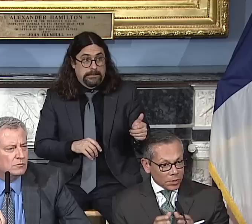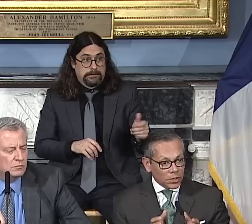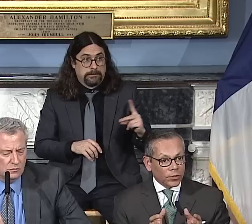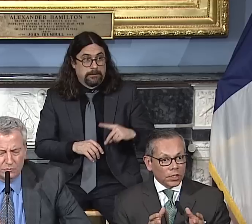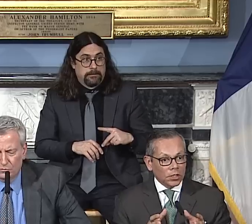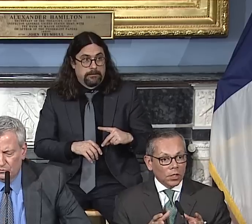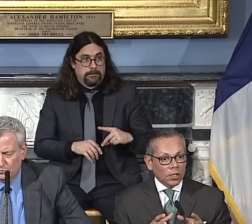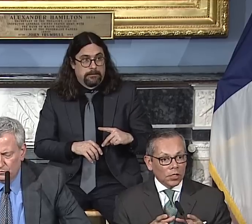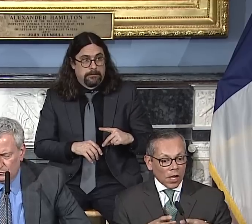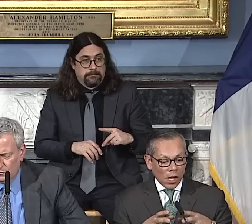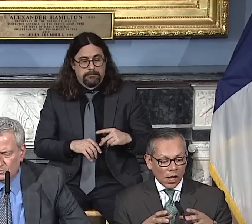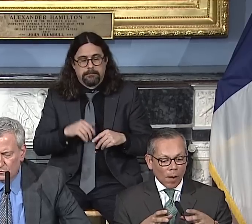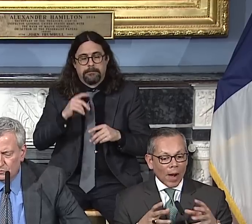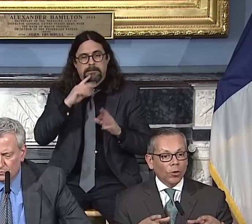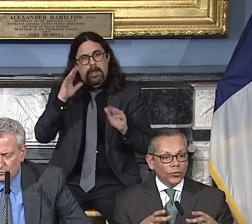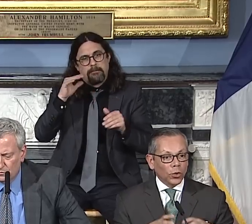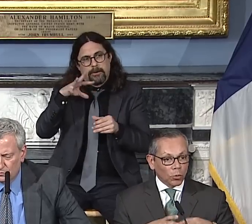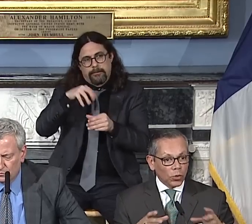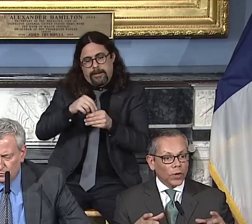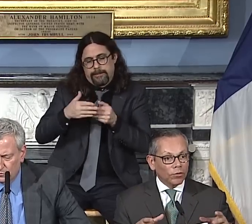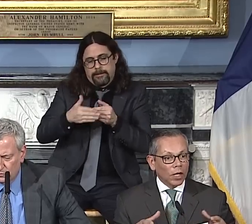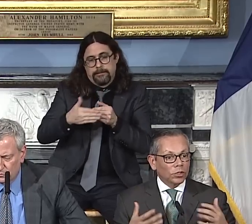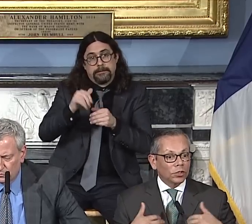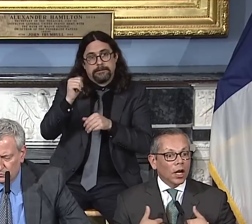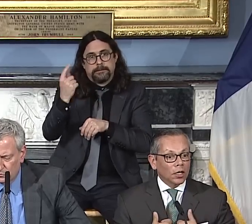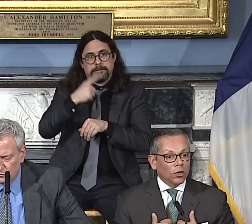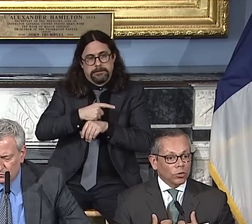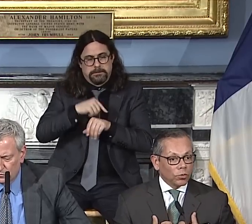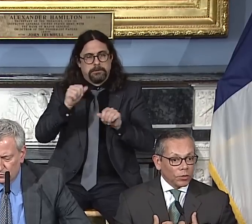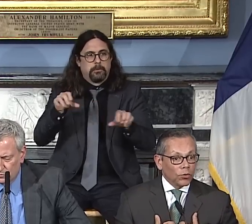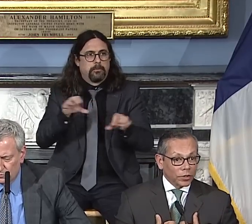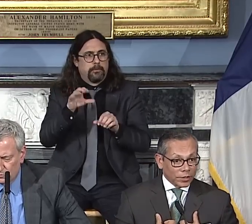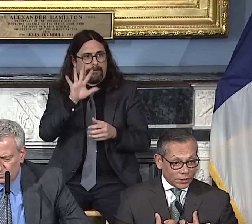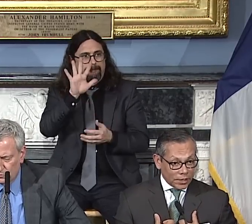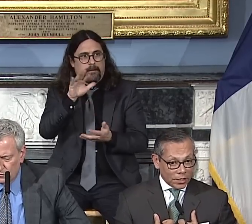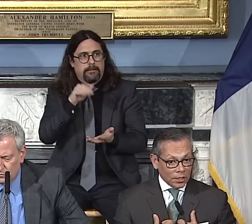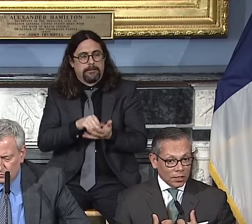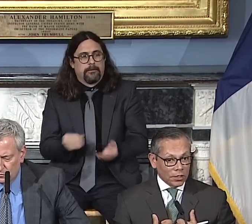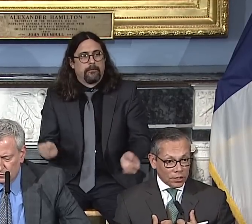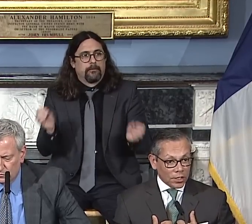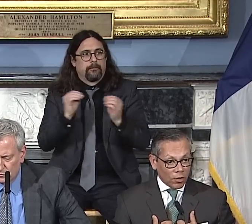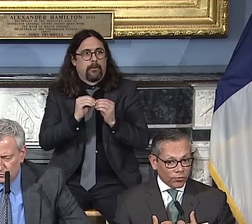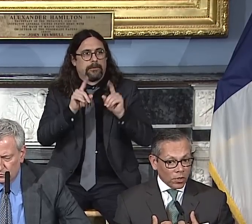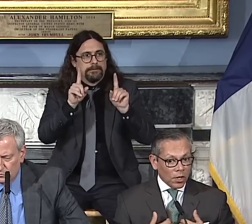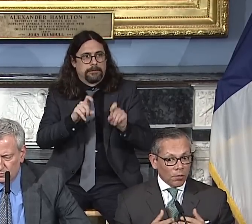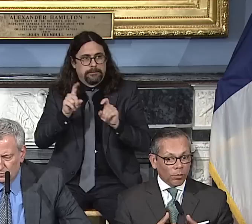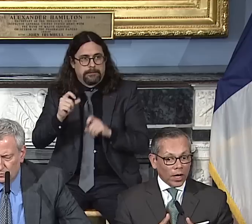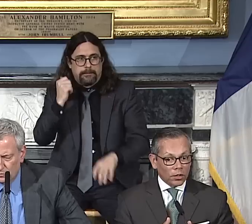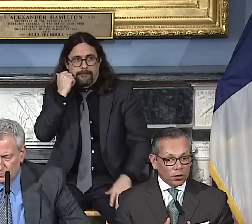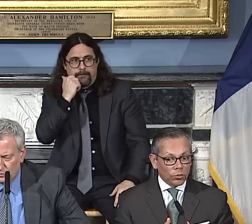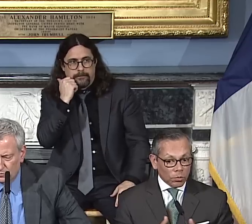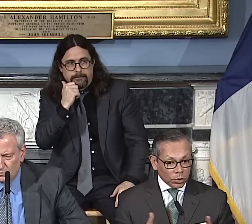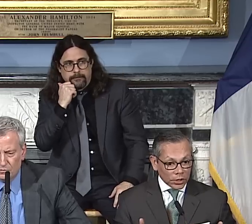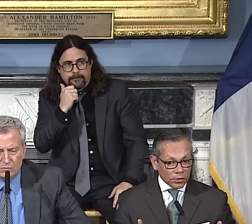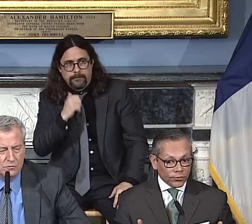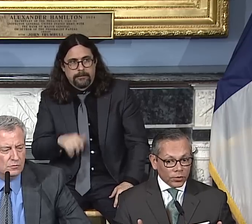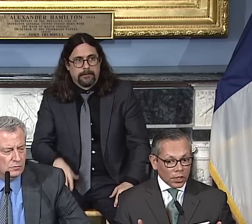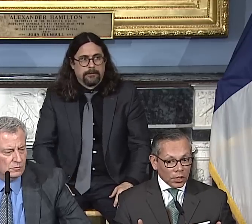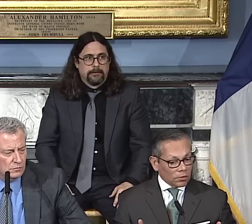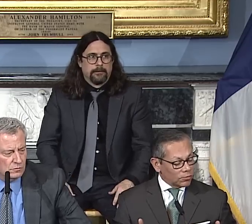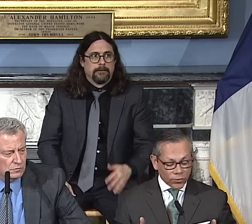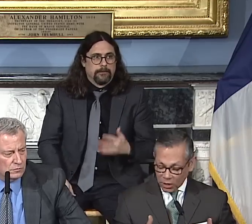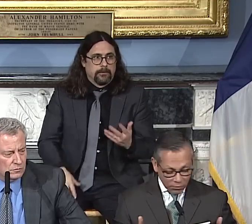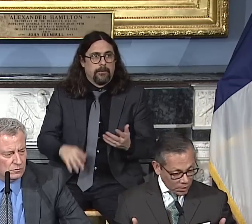the specific amount from those 5,000 that are going to be for the city itself. But we